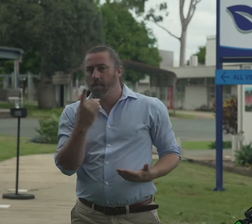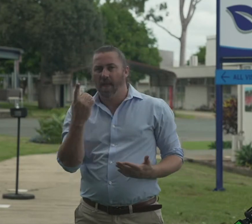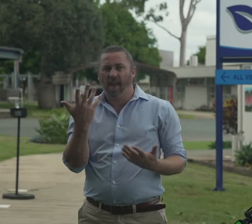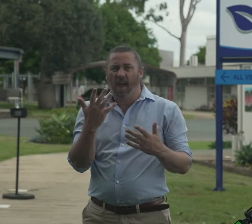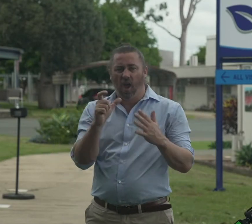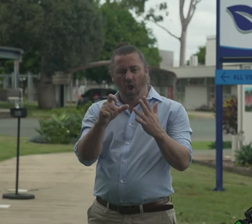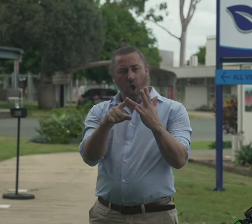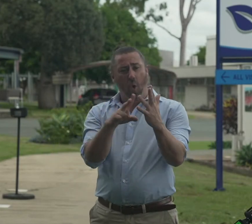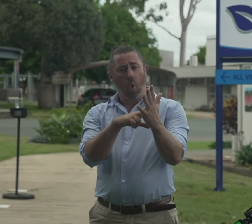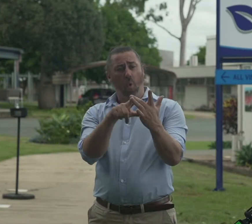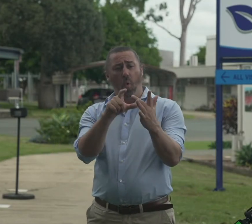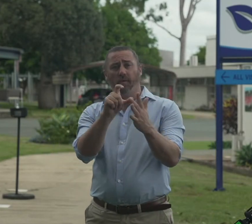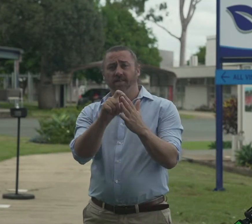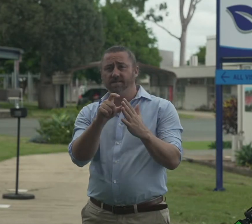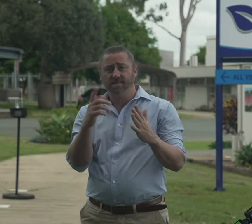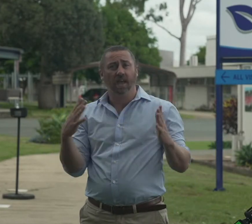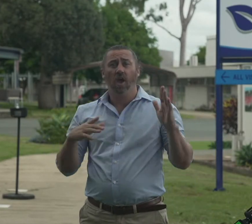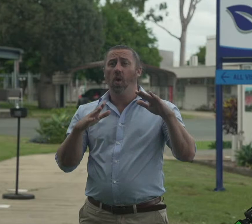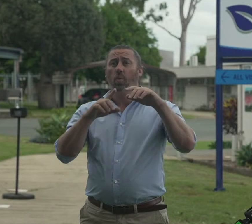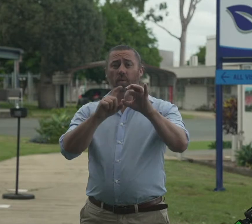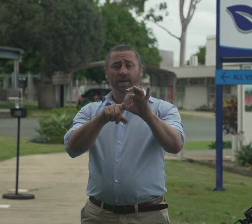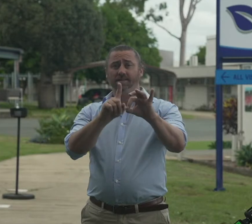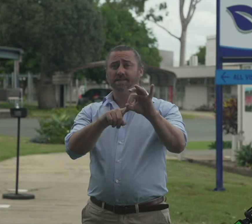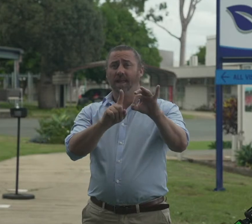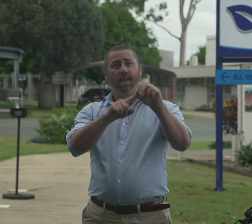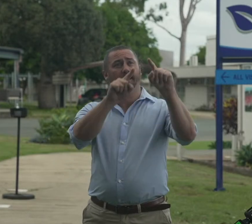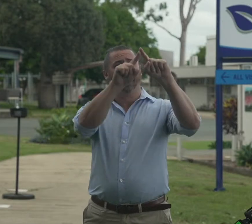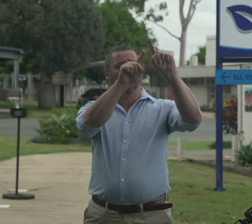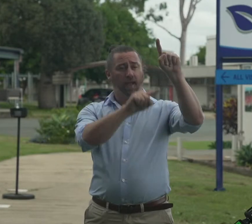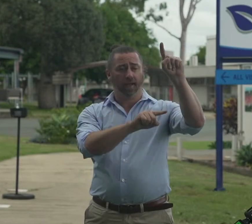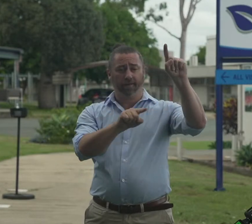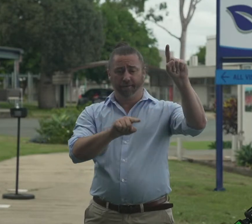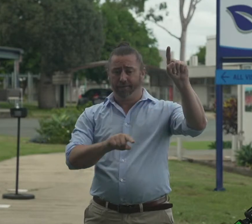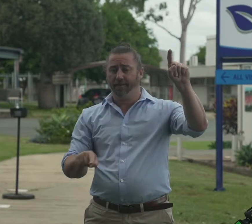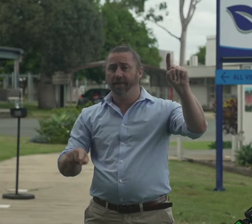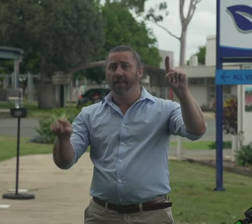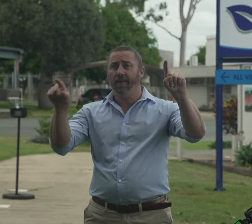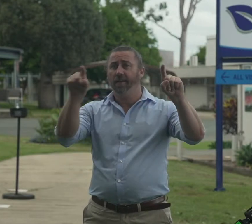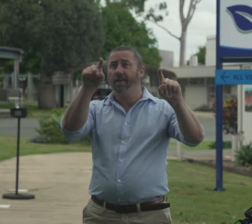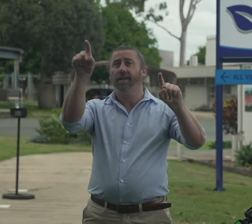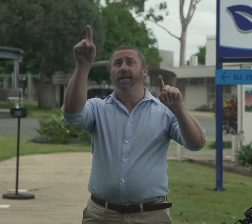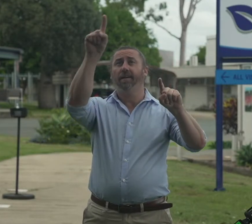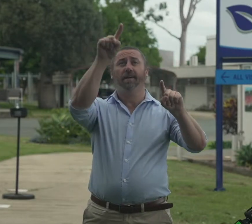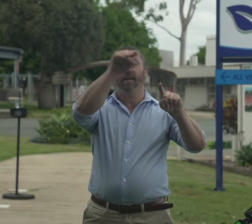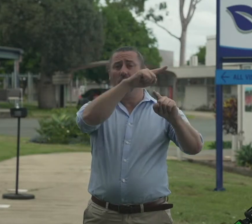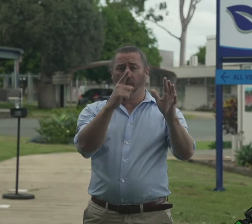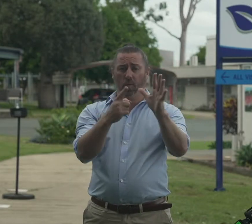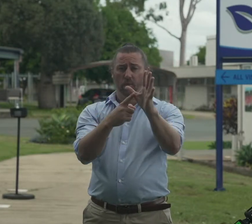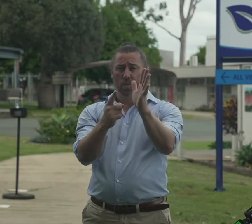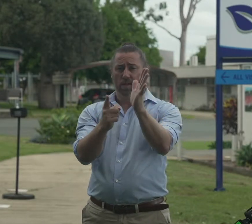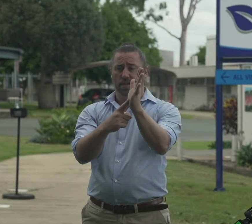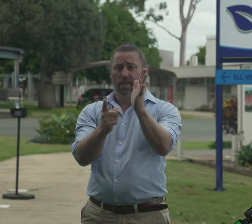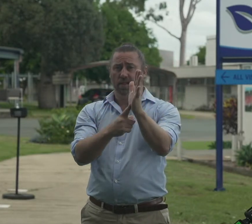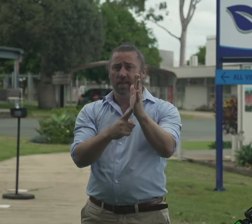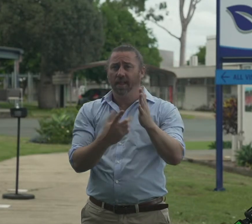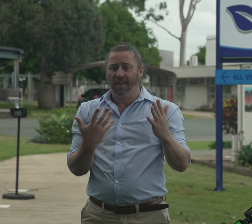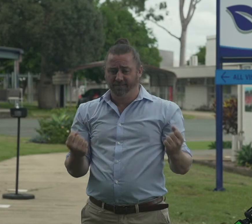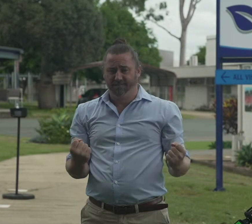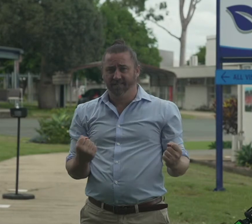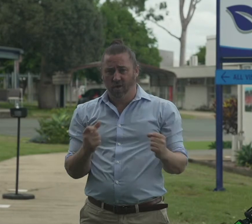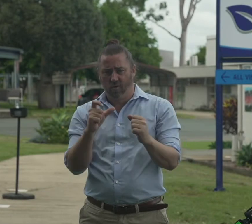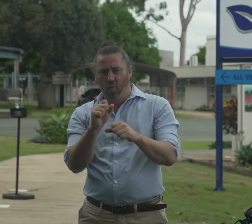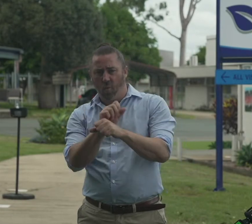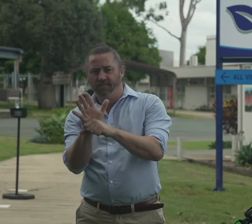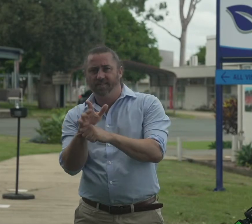Queensland. It's in every corner of Queensland, and we know that large numbers of people carry the virus and have no symptoms. So there is